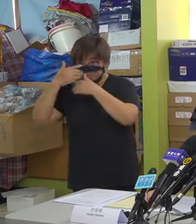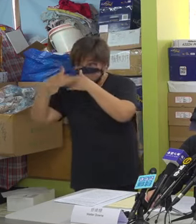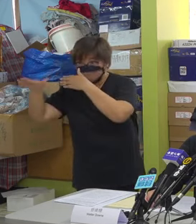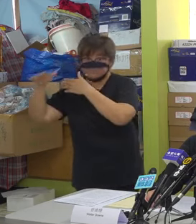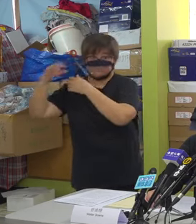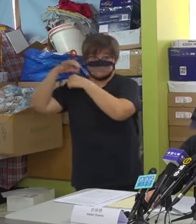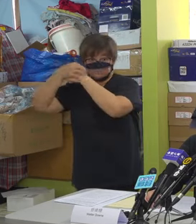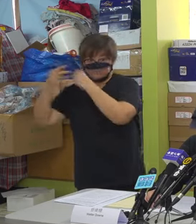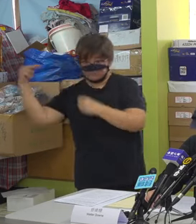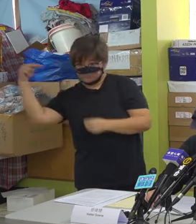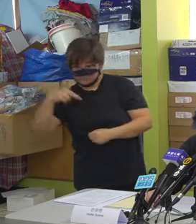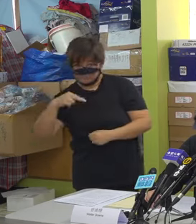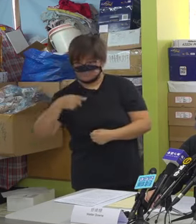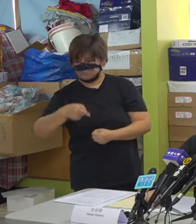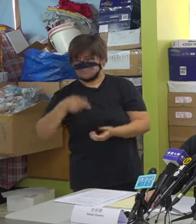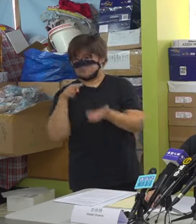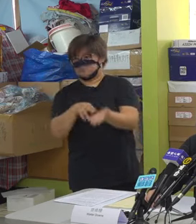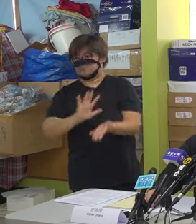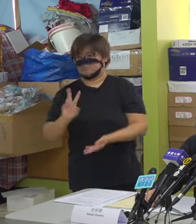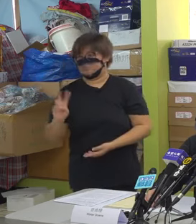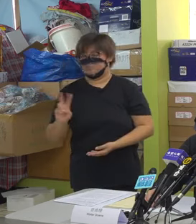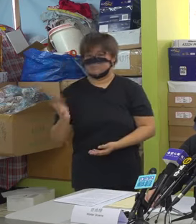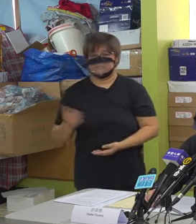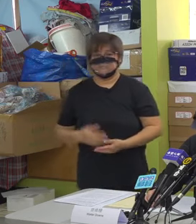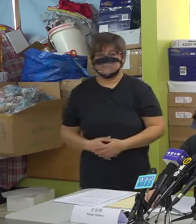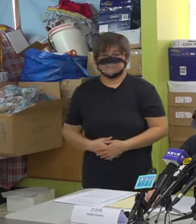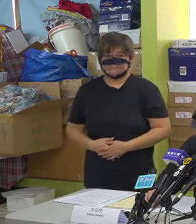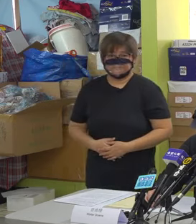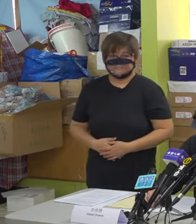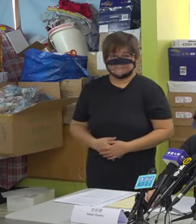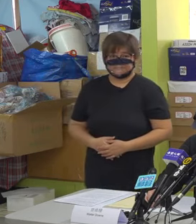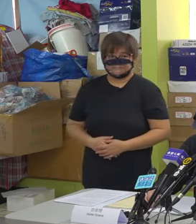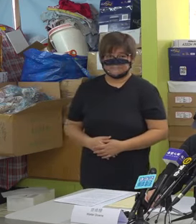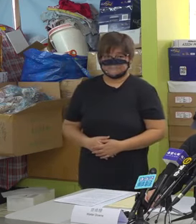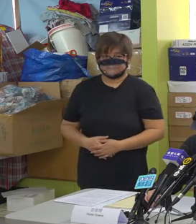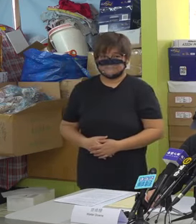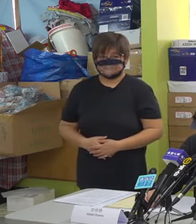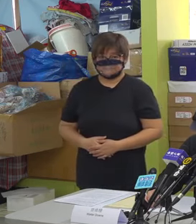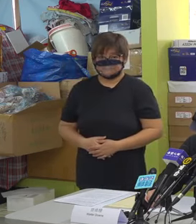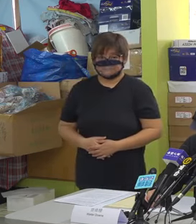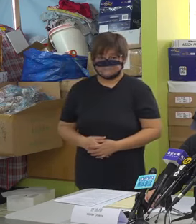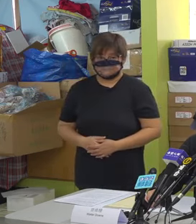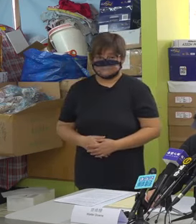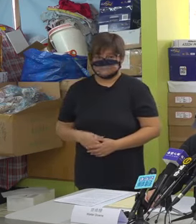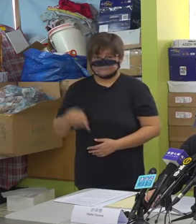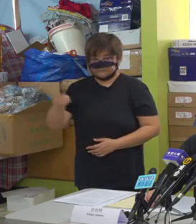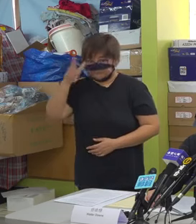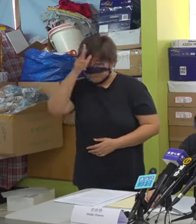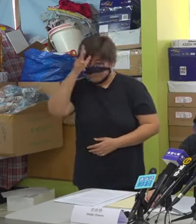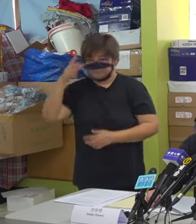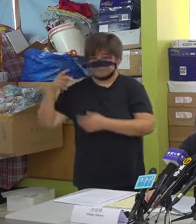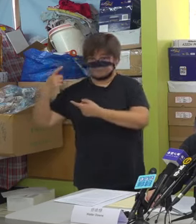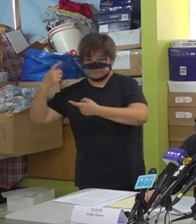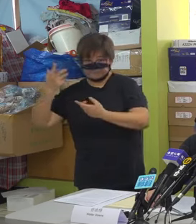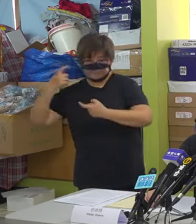the regime continues to crack down on Hong Kongers with their repressive state apparatus, as this repressive state apparatus is